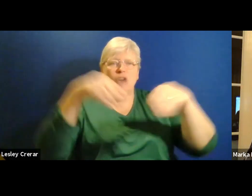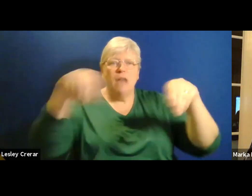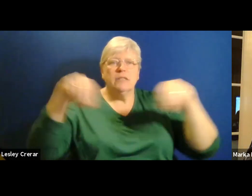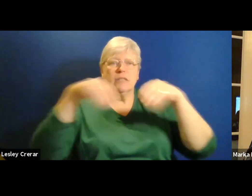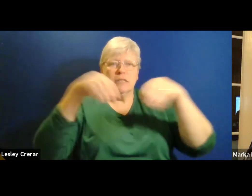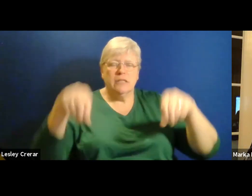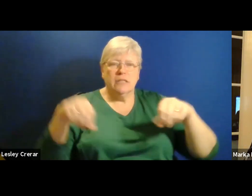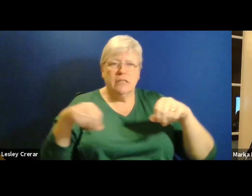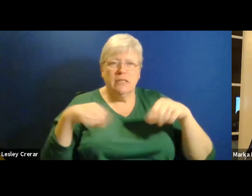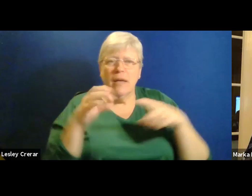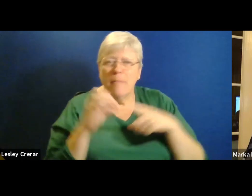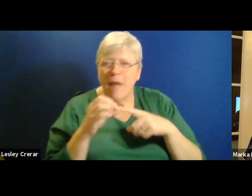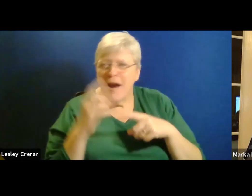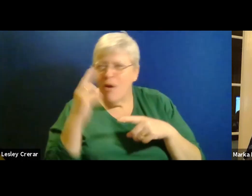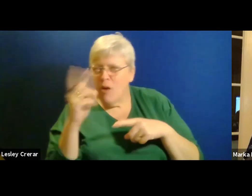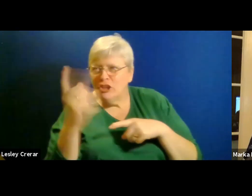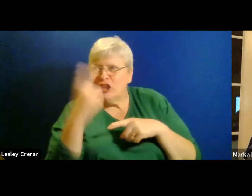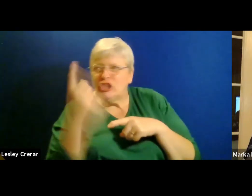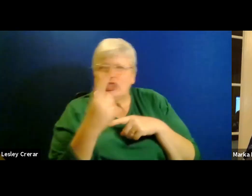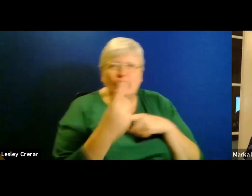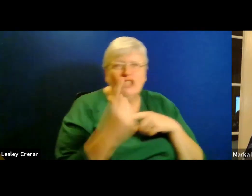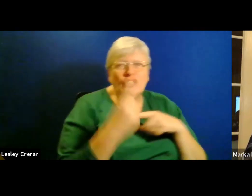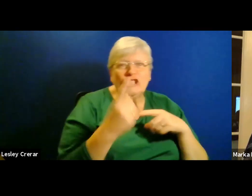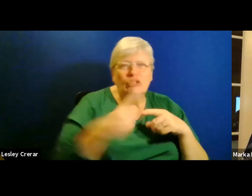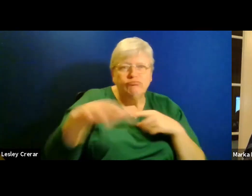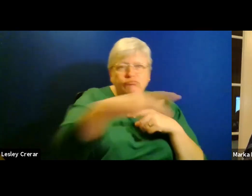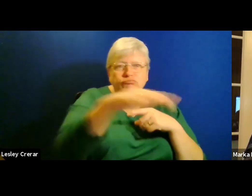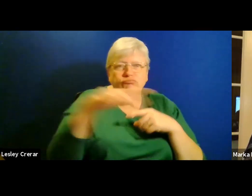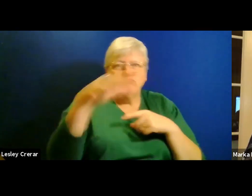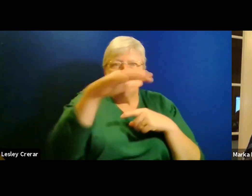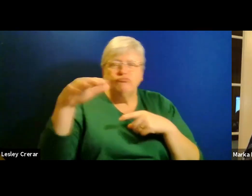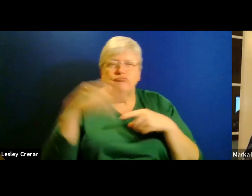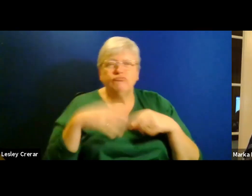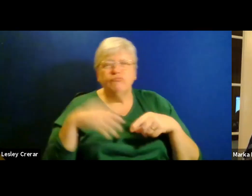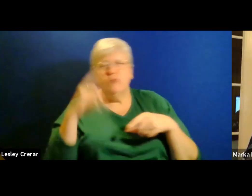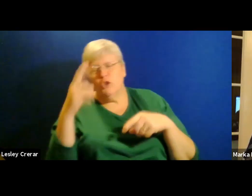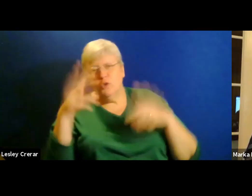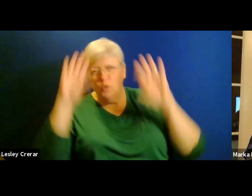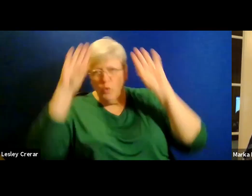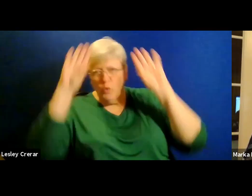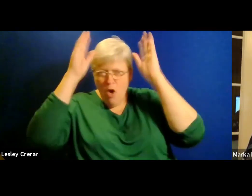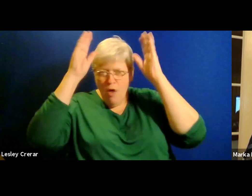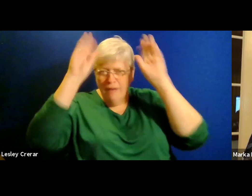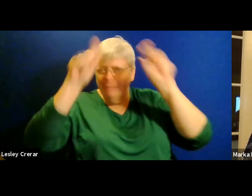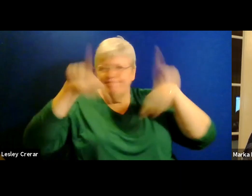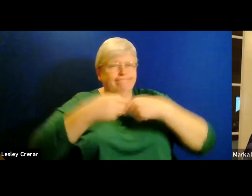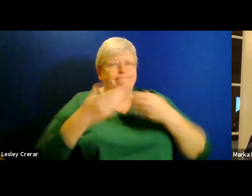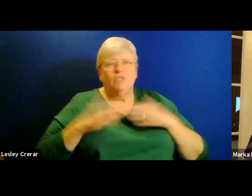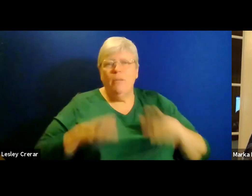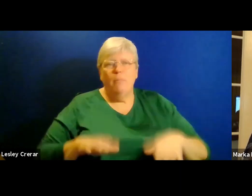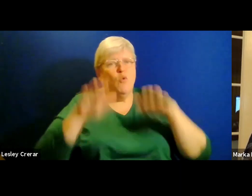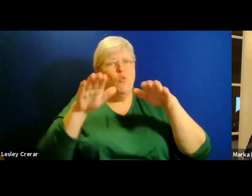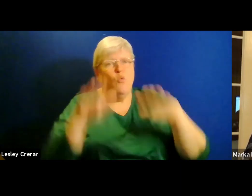Pearl watched the twisters dance around the plane. A two-mule plow couldn't shift her bones. Let